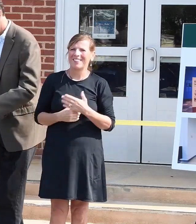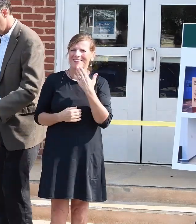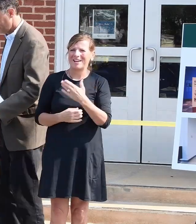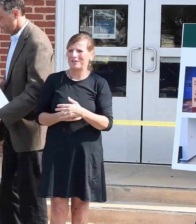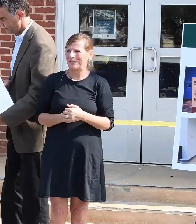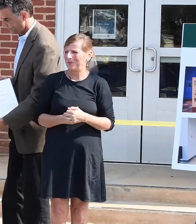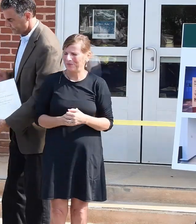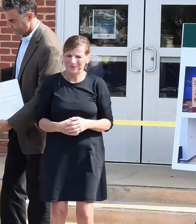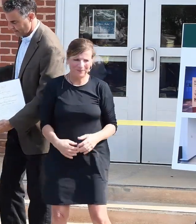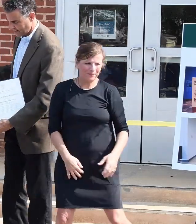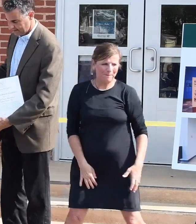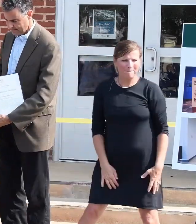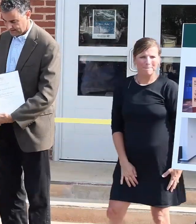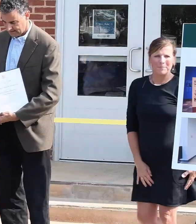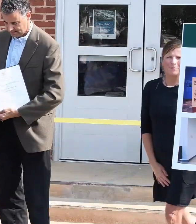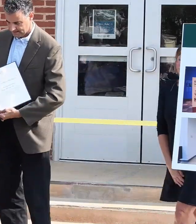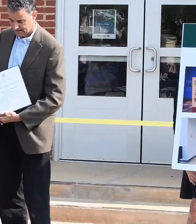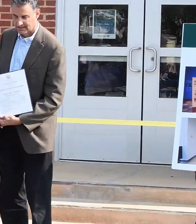picture.